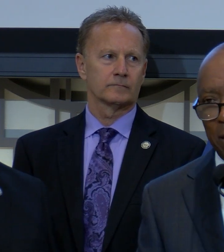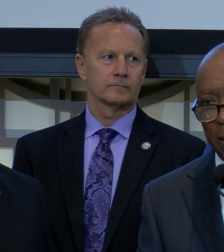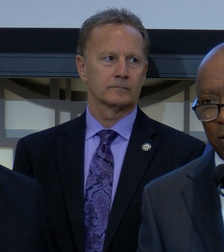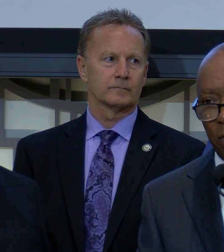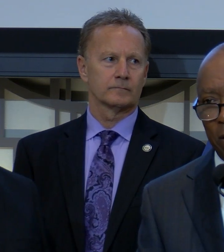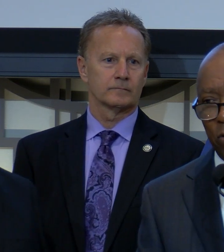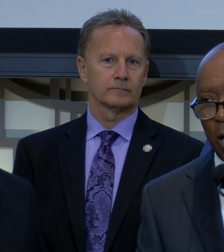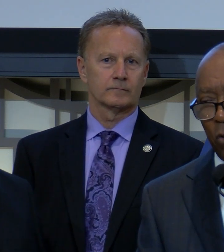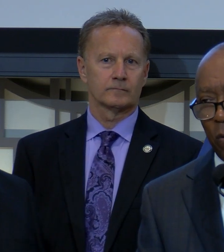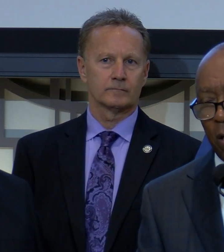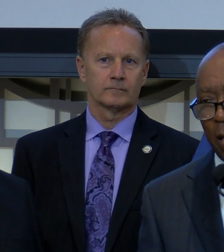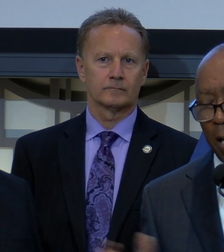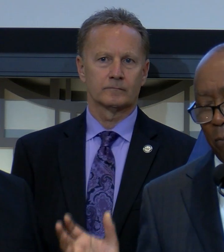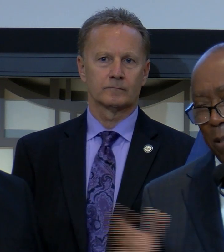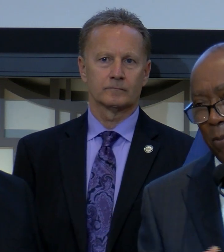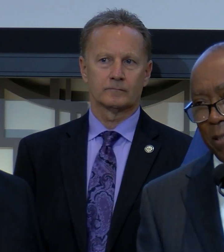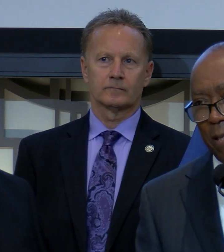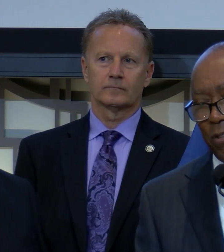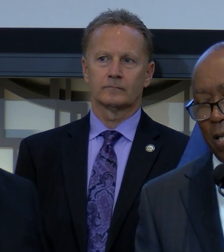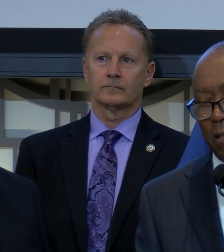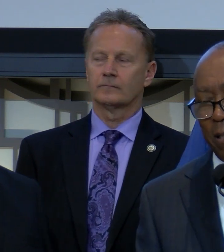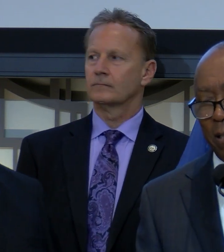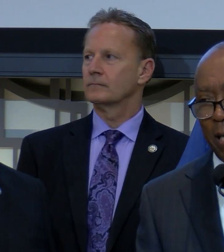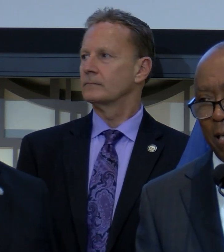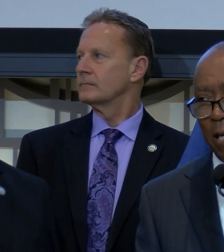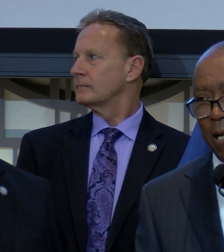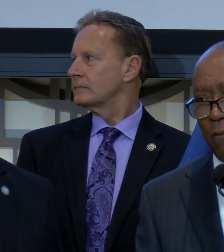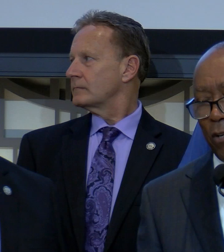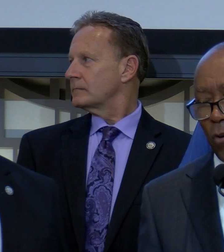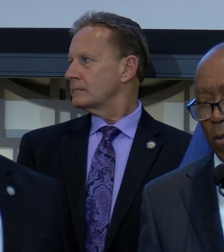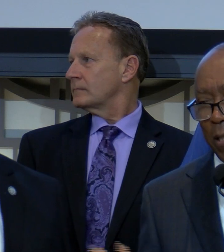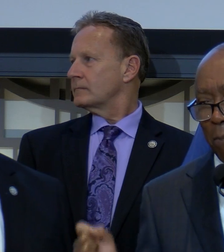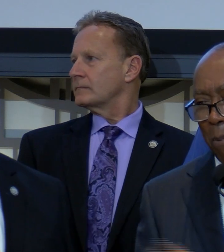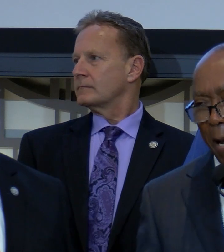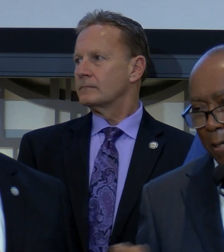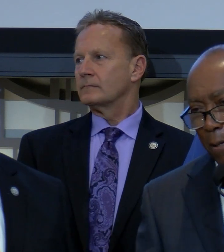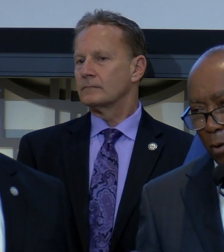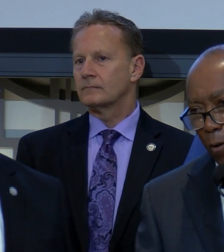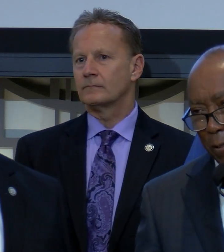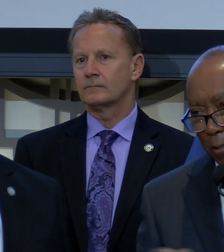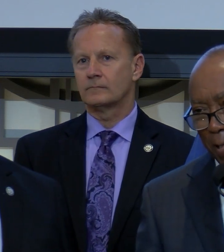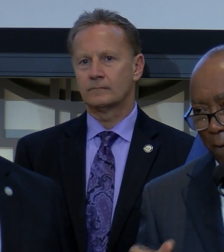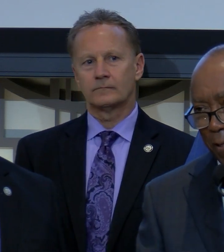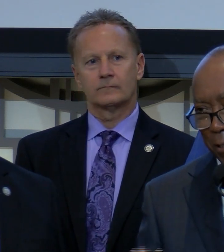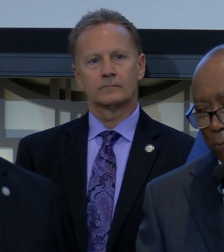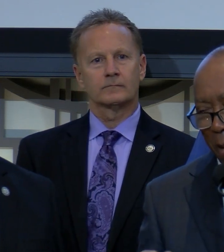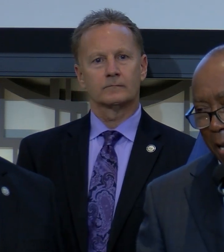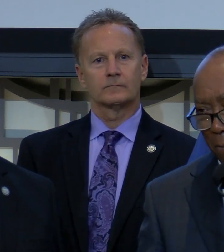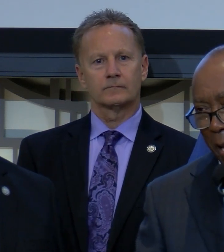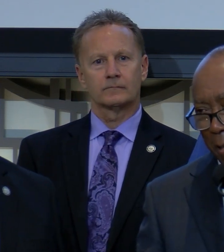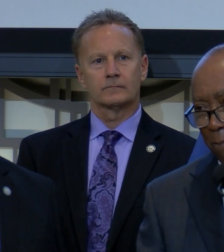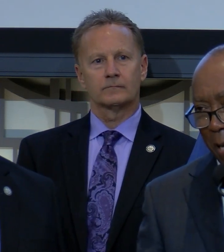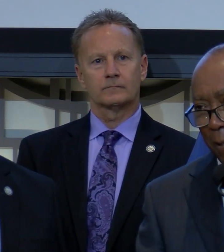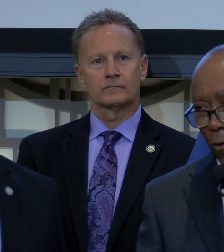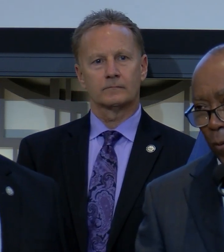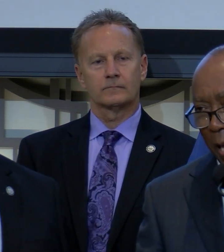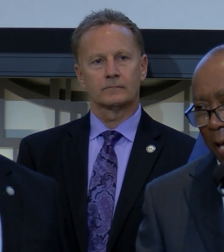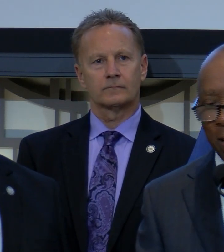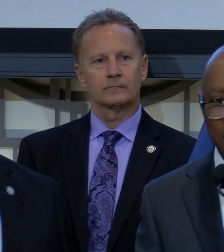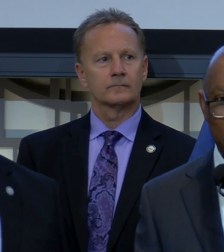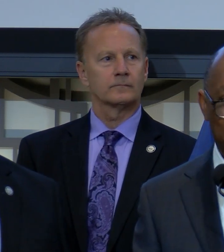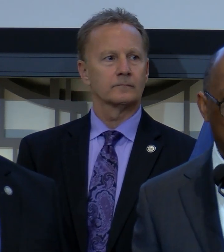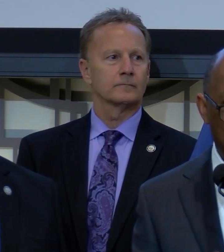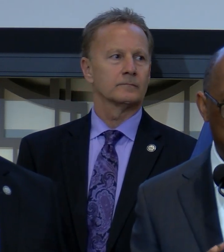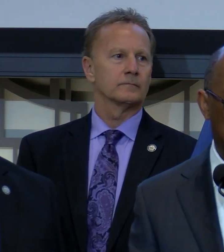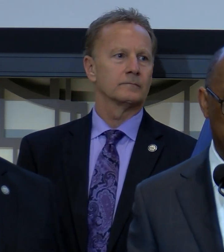sensitive to the needs of others. Now, I know there are a lot of people, as I've said the other day, that are going in and buying up all this stuff. They're just buying a whole